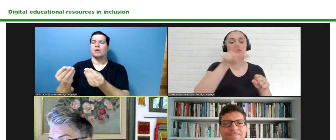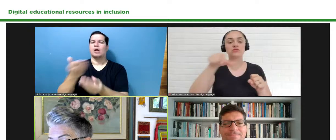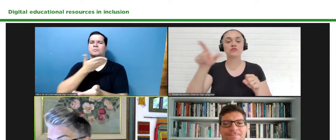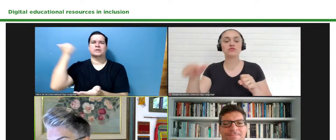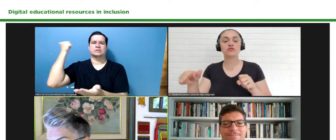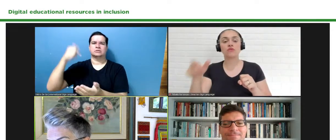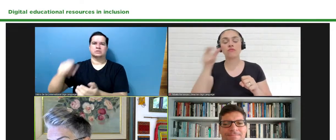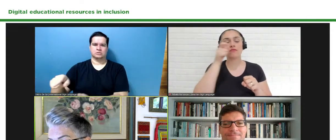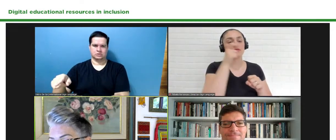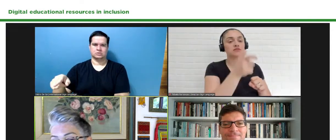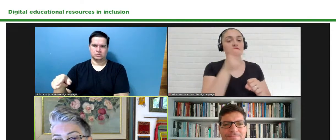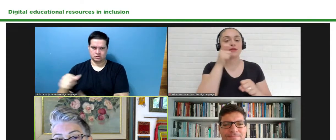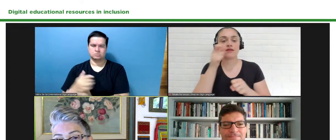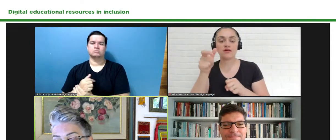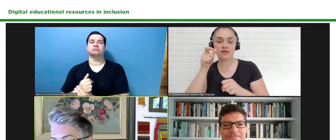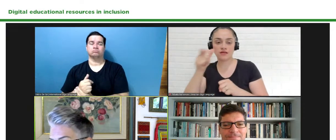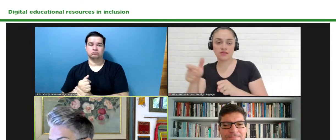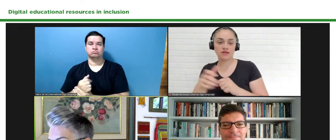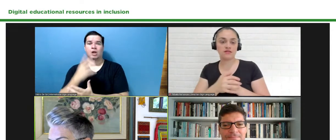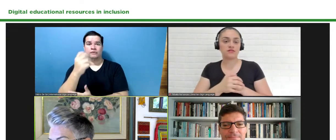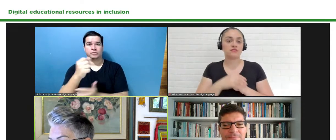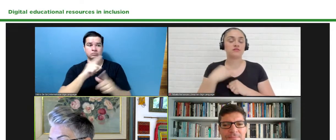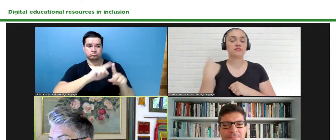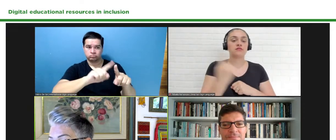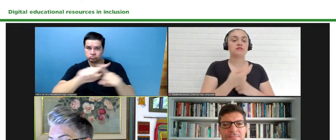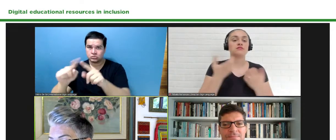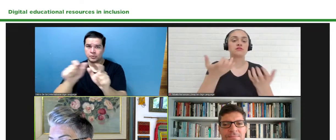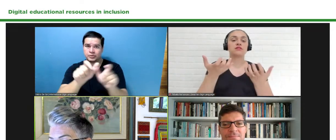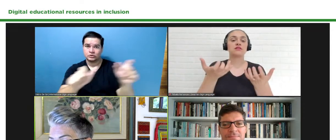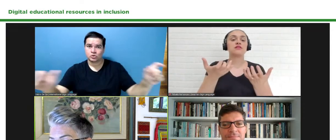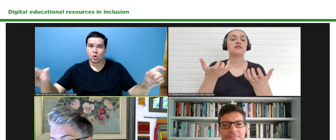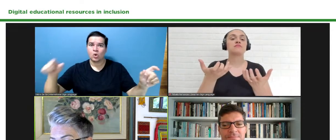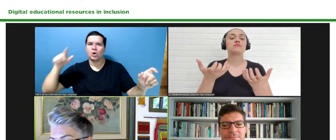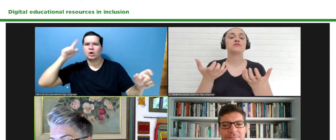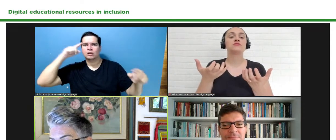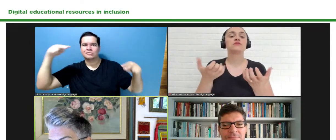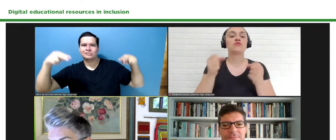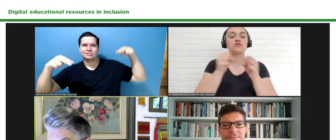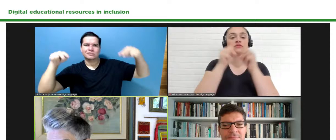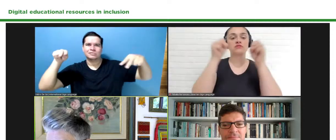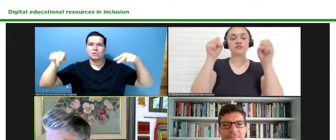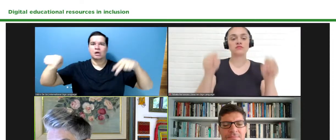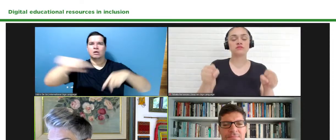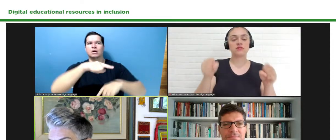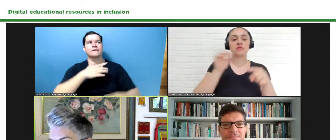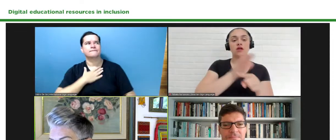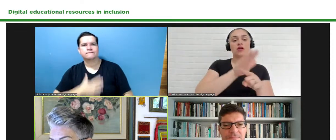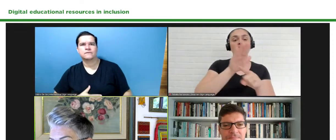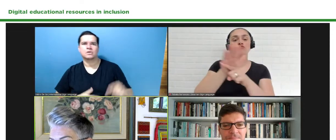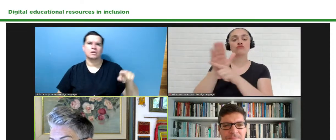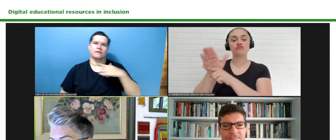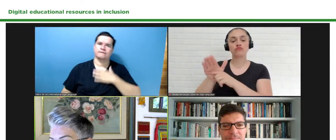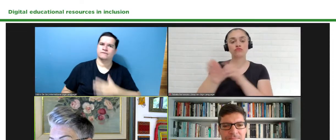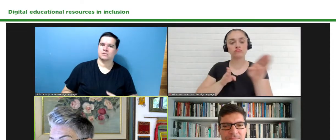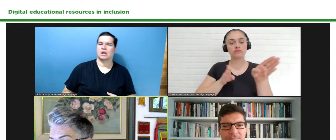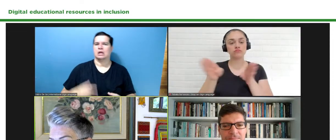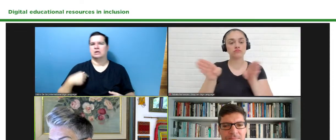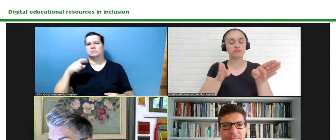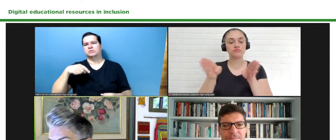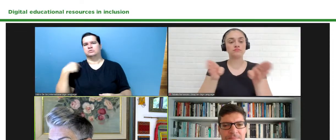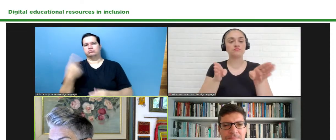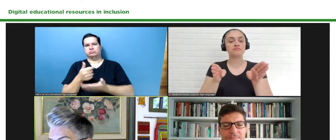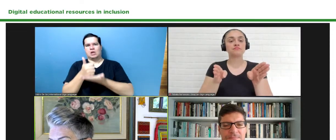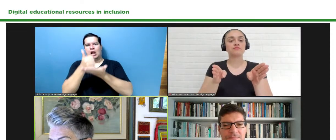We are essentially a single system. When we lose this notion, we also lose the capacity